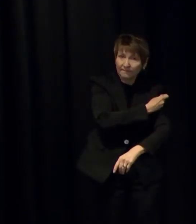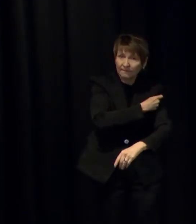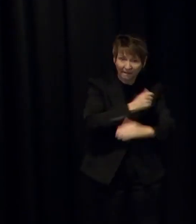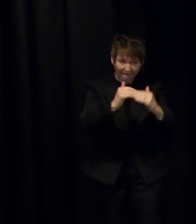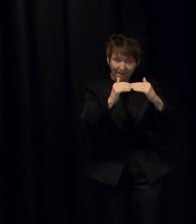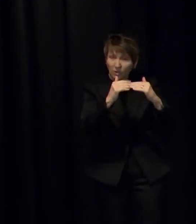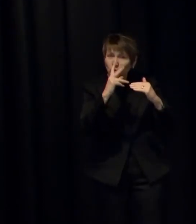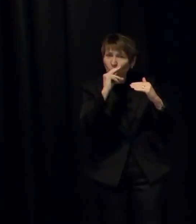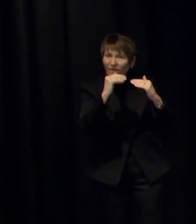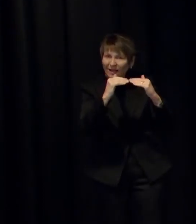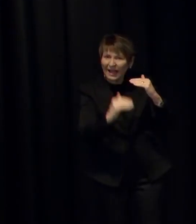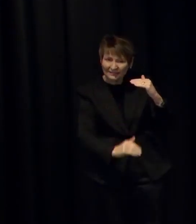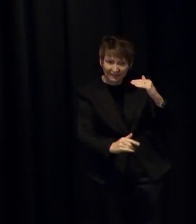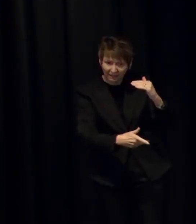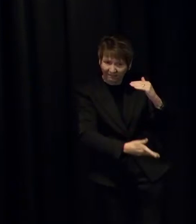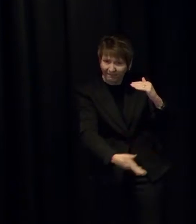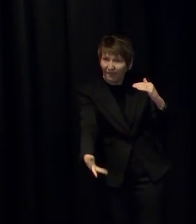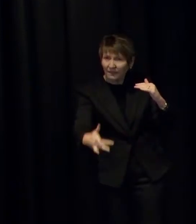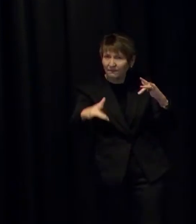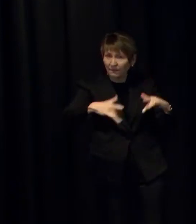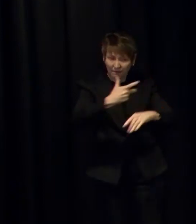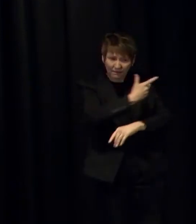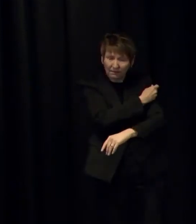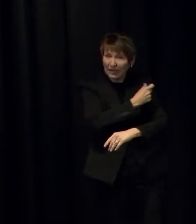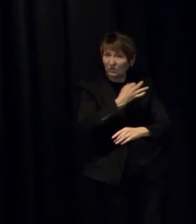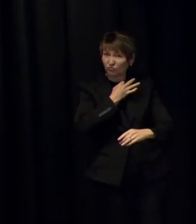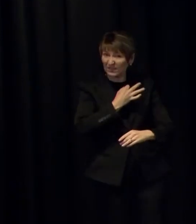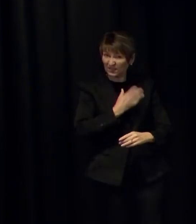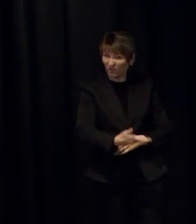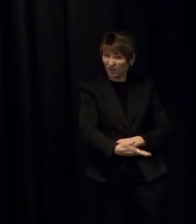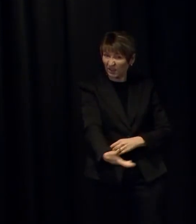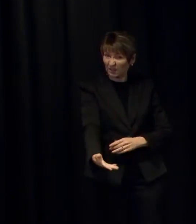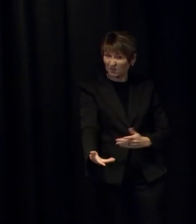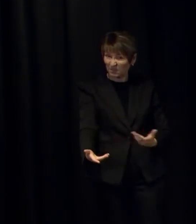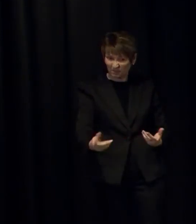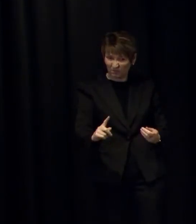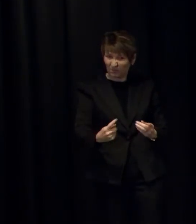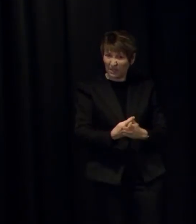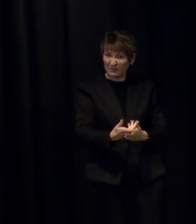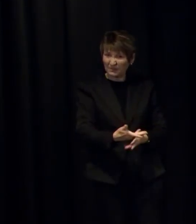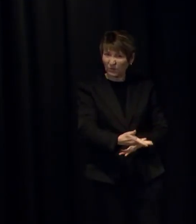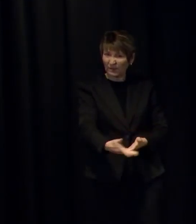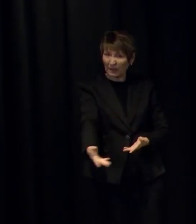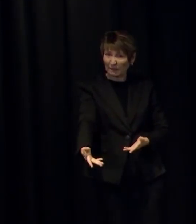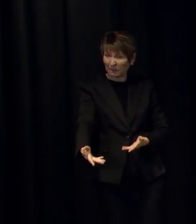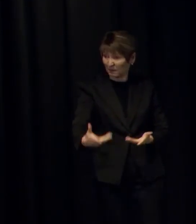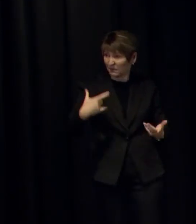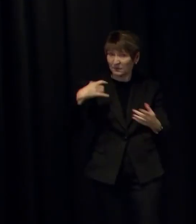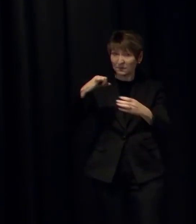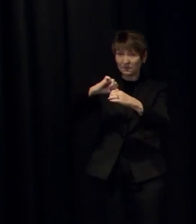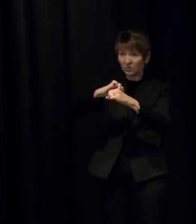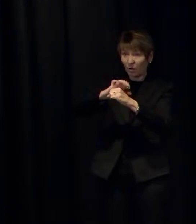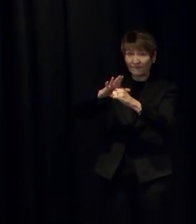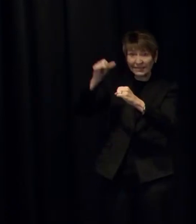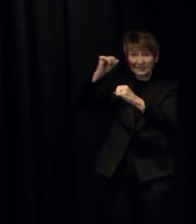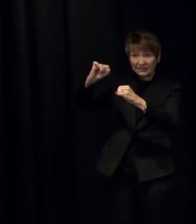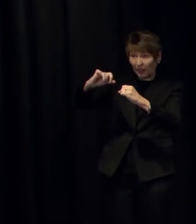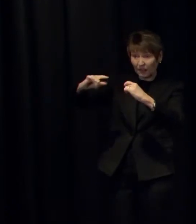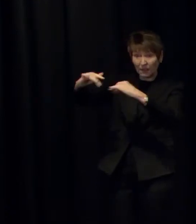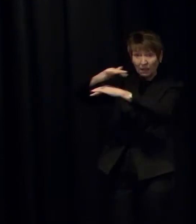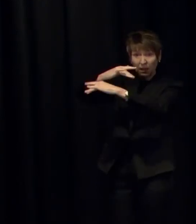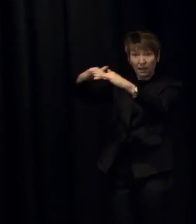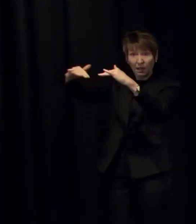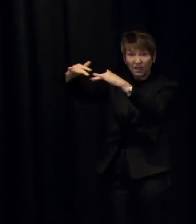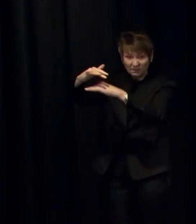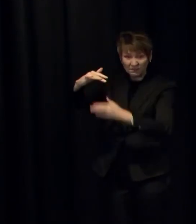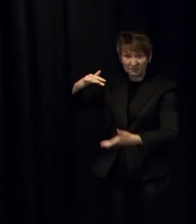in that landscape? And is there kind of thought going forward to what happens for them as case numbers skyrocket or rise further? Well,